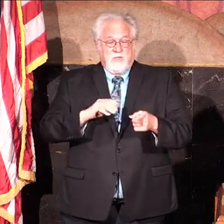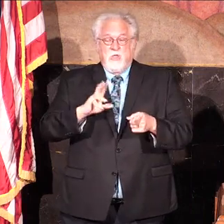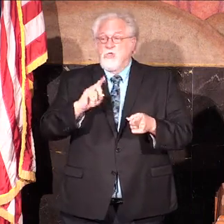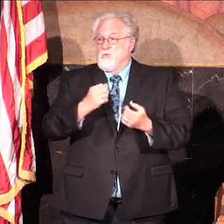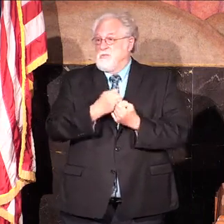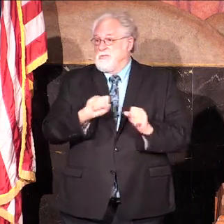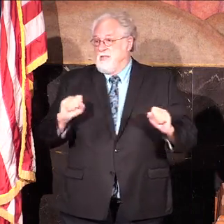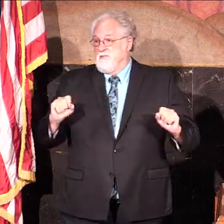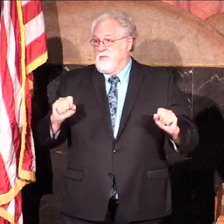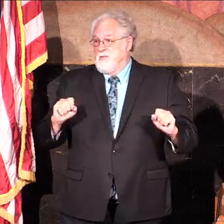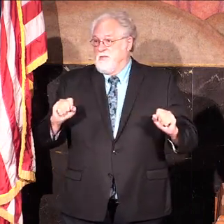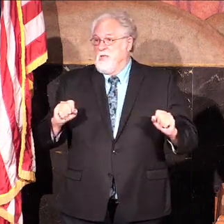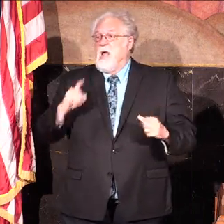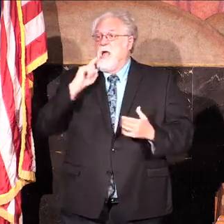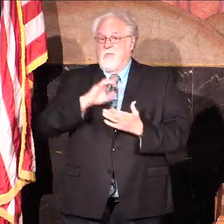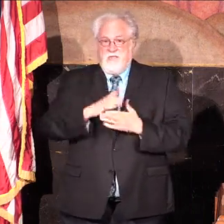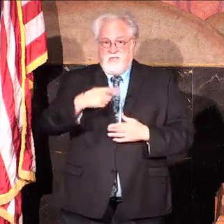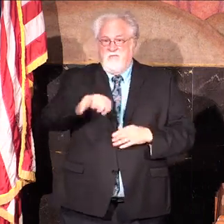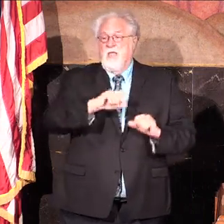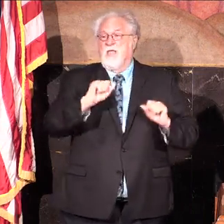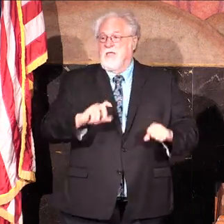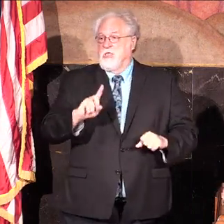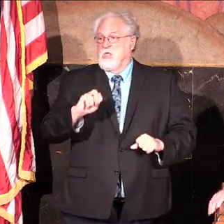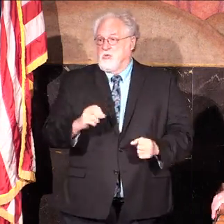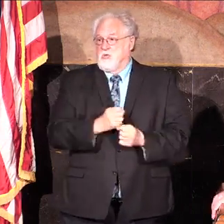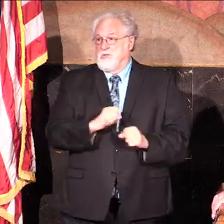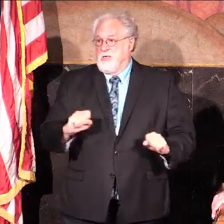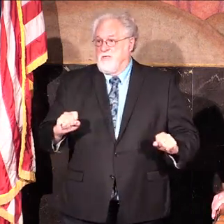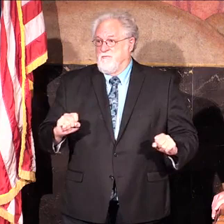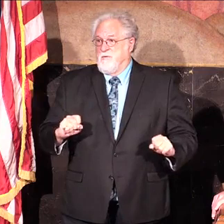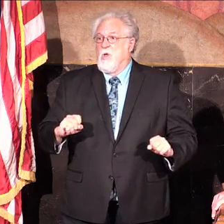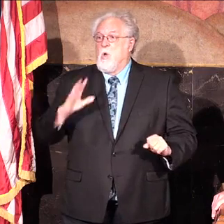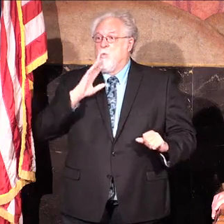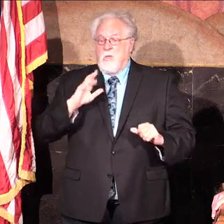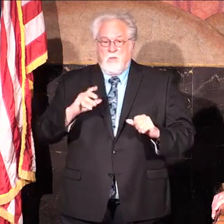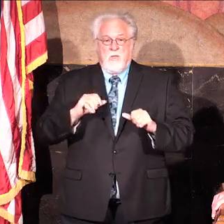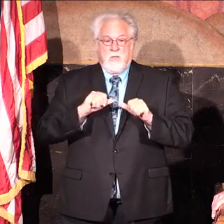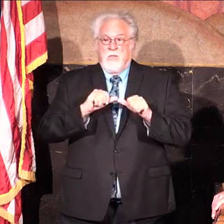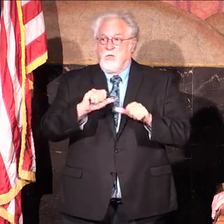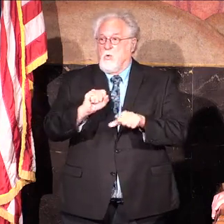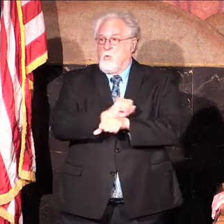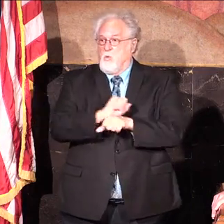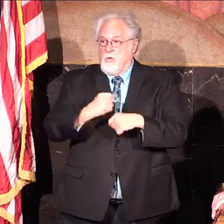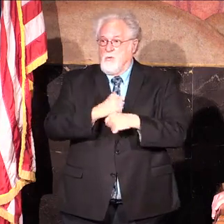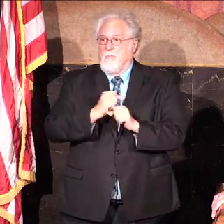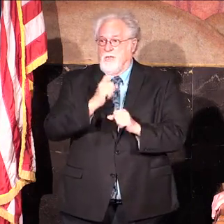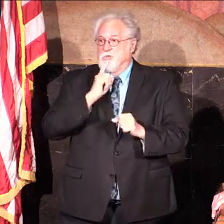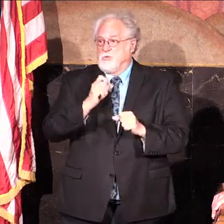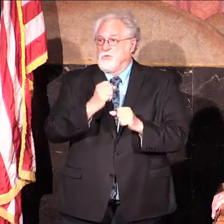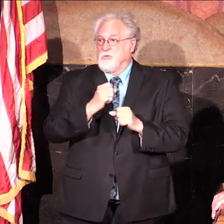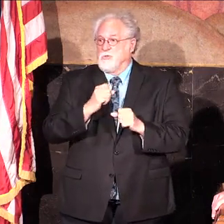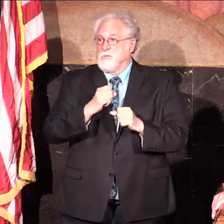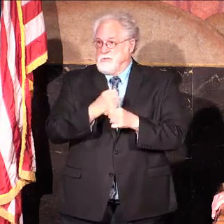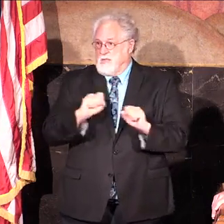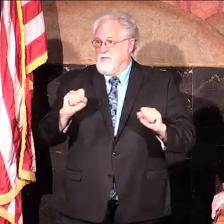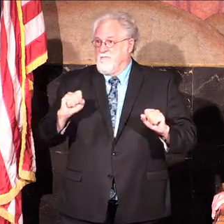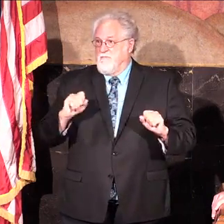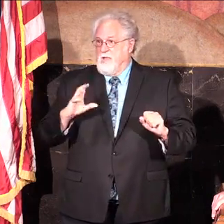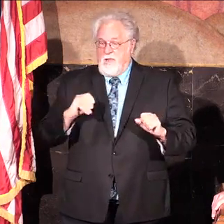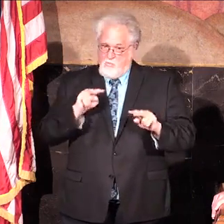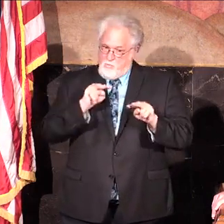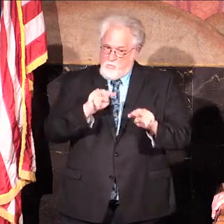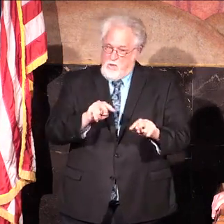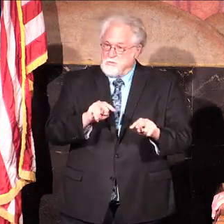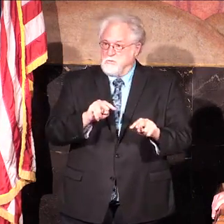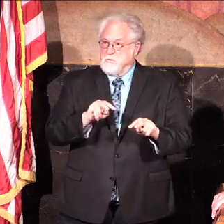safely. I believe it can be done safely. We're going to continue to work to make sure that it is, in fact, going to be safe, and we're going to very